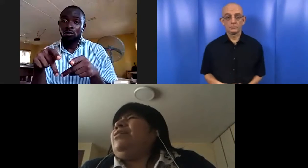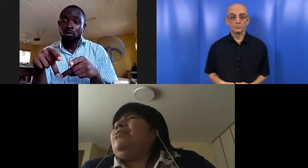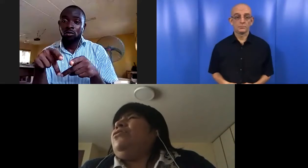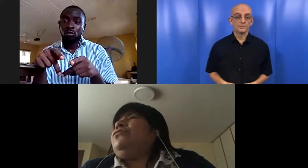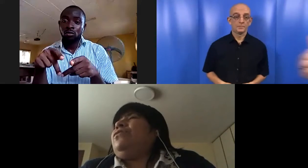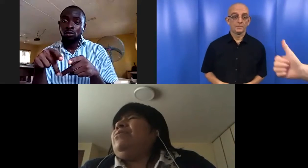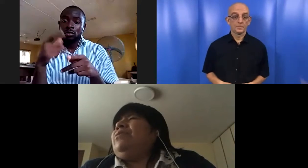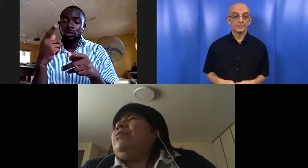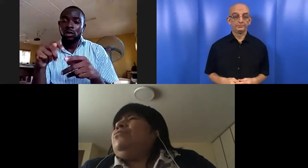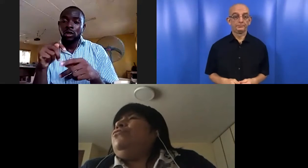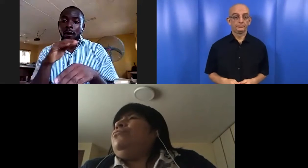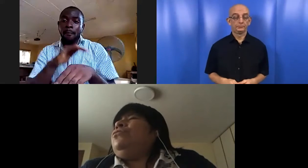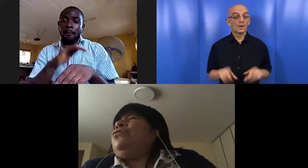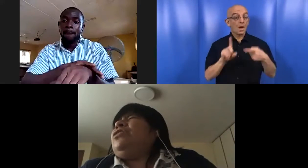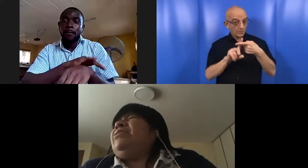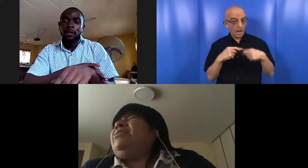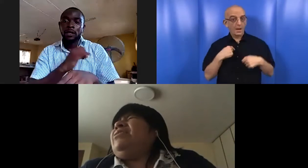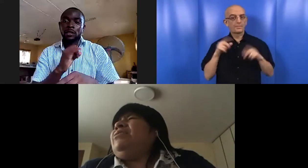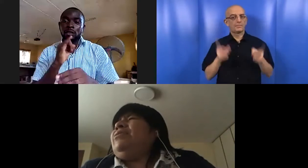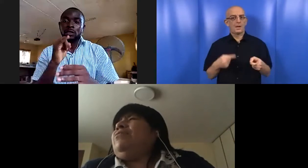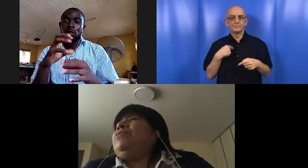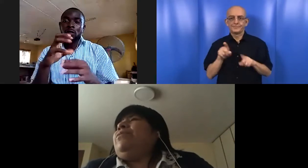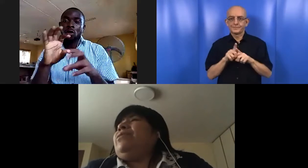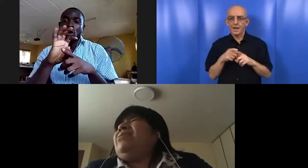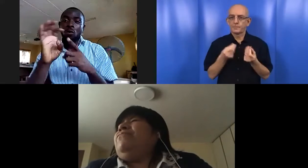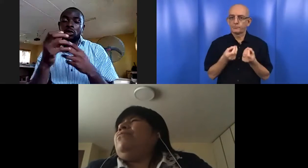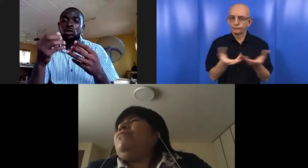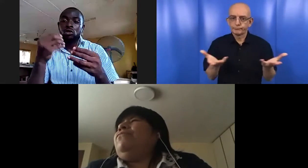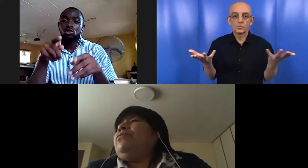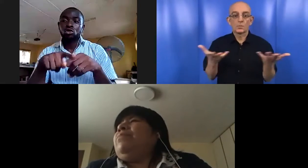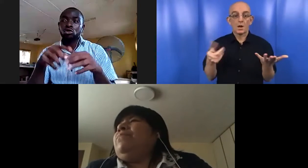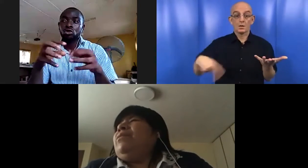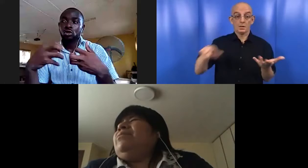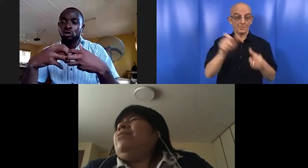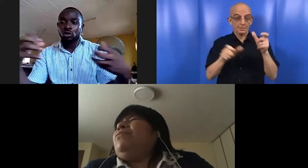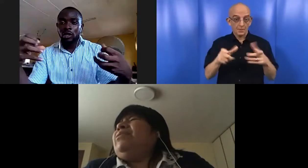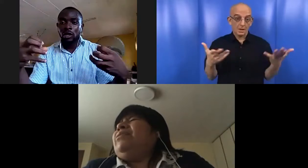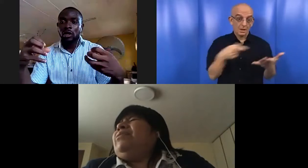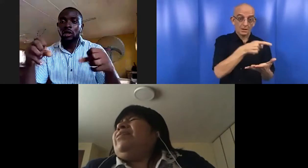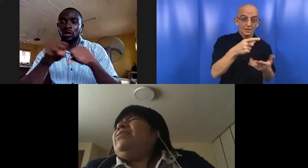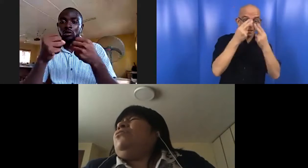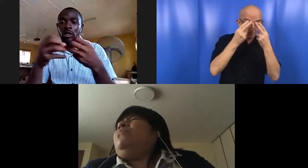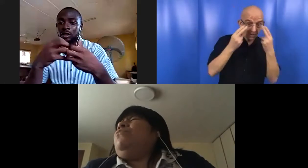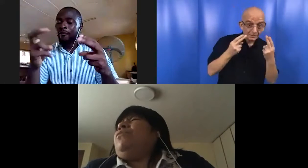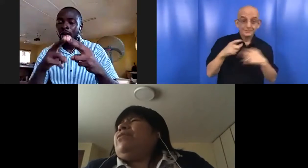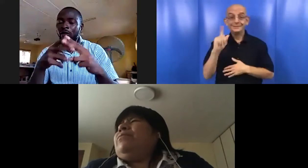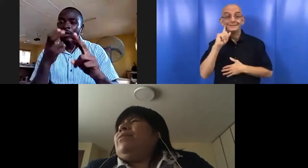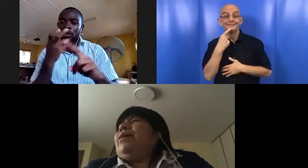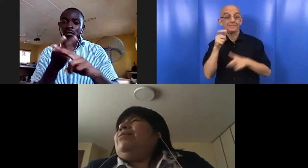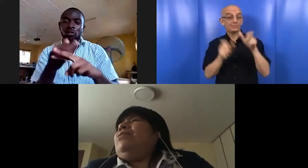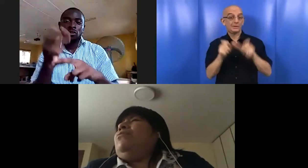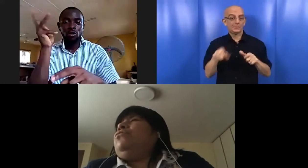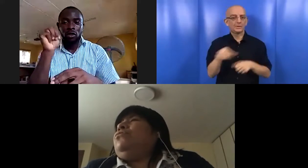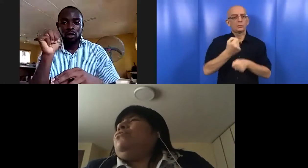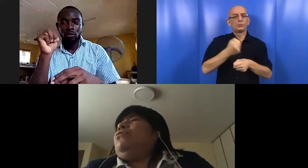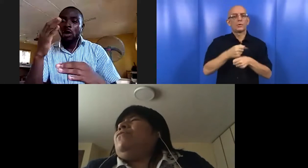massage industry, due to social distancing, it was very difficult for them. They stopped working,